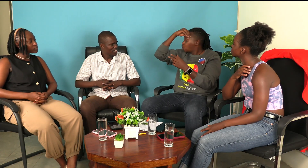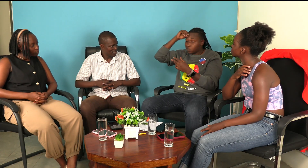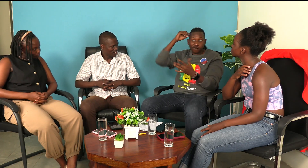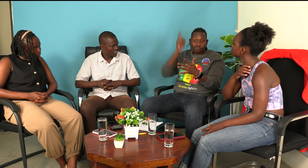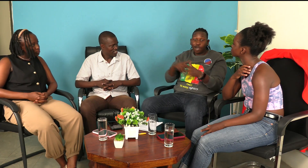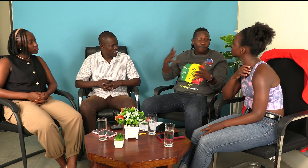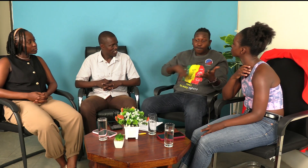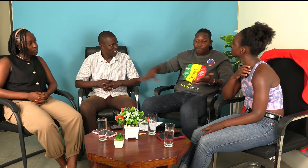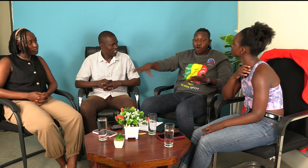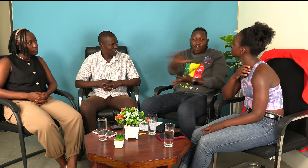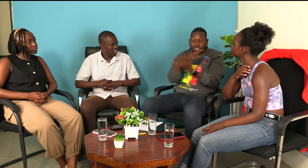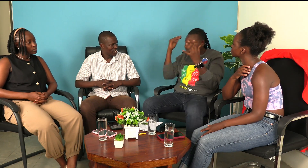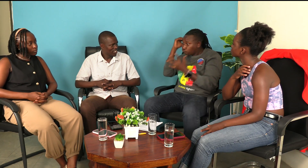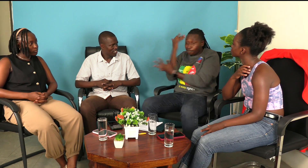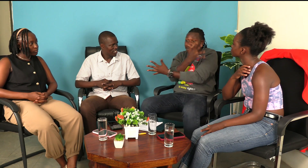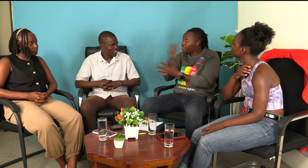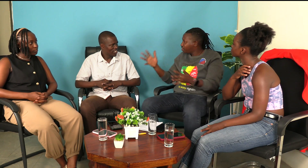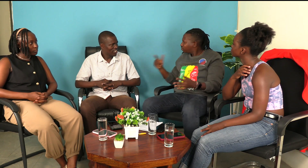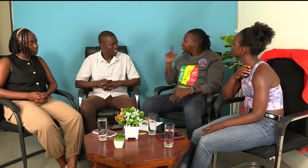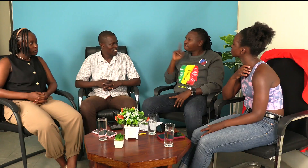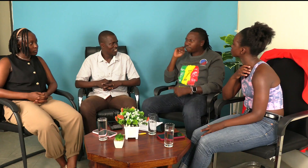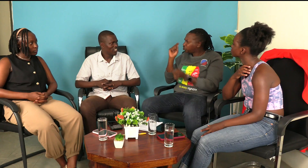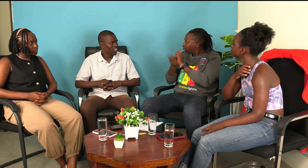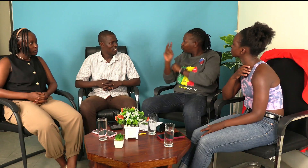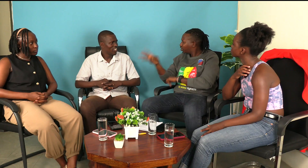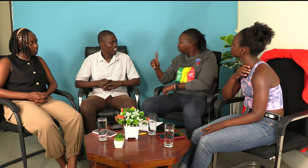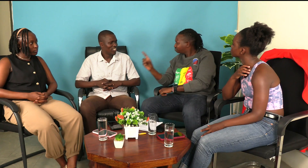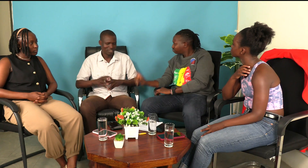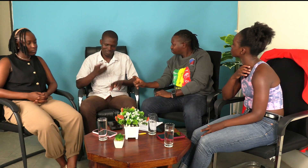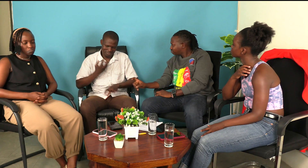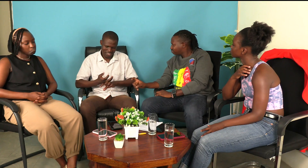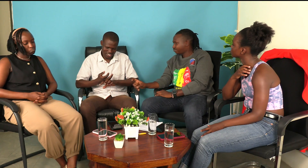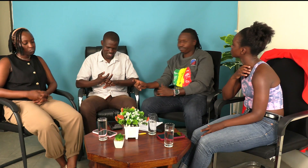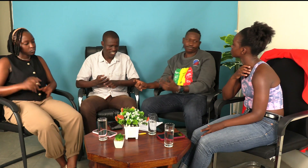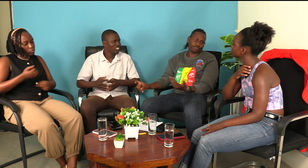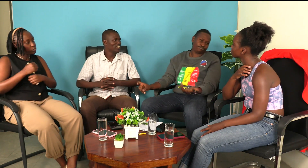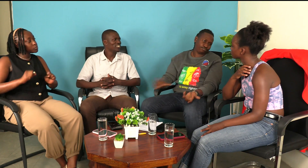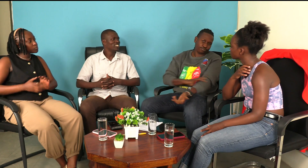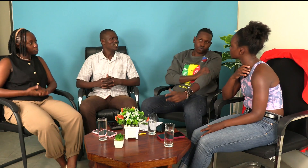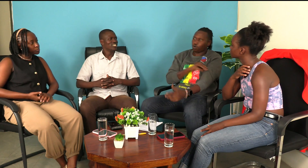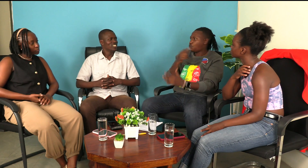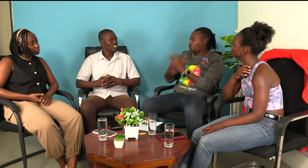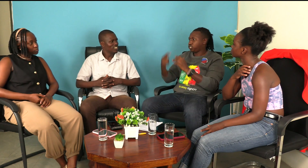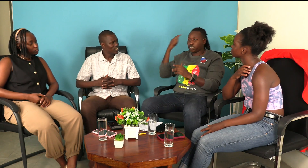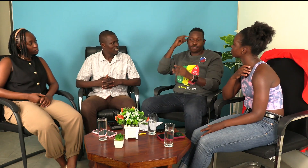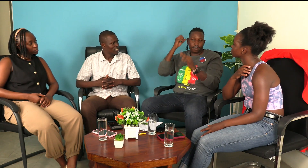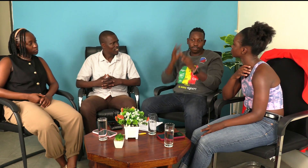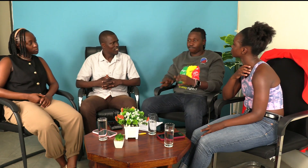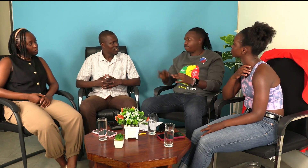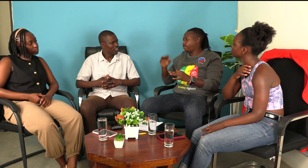sign. Even the counselor himself does not know how to sign. And people don't know how to sign. So will that deaf Hard, person be accommodated? No.